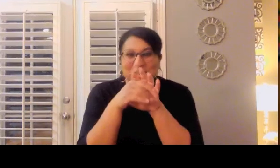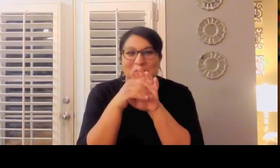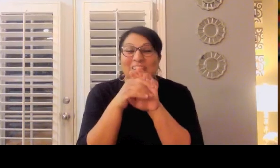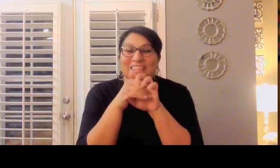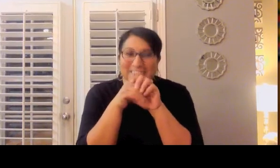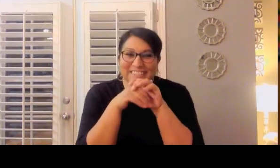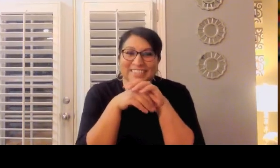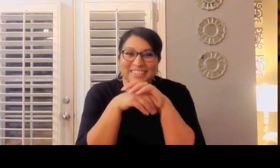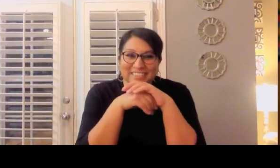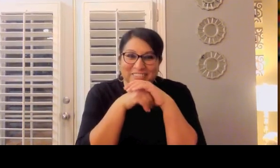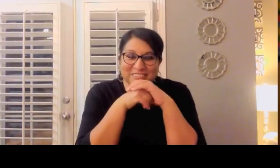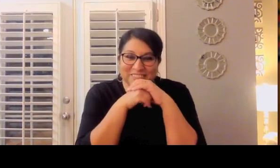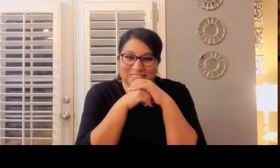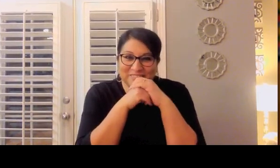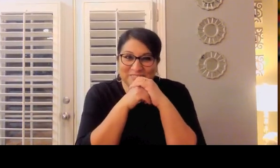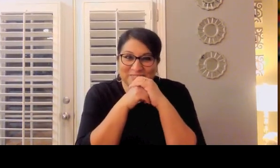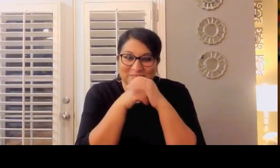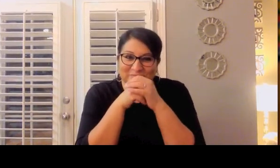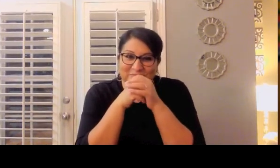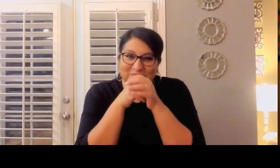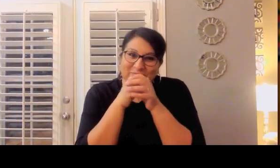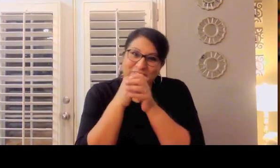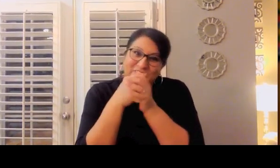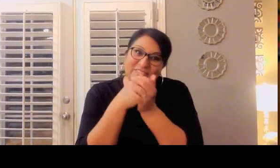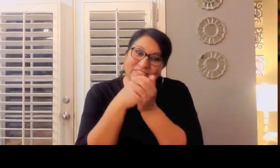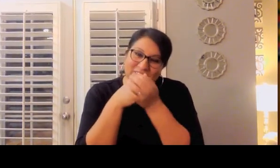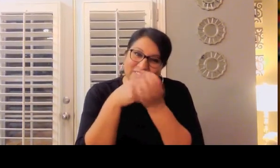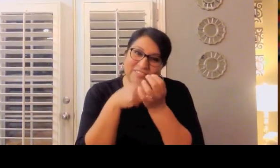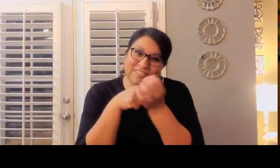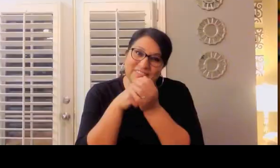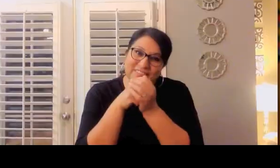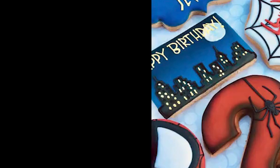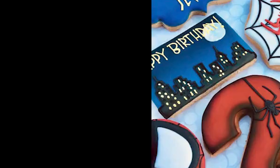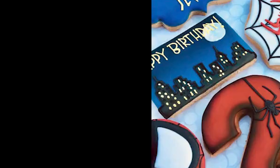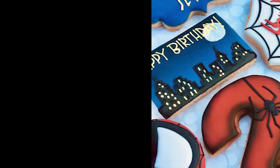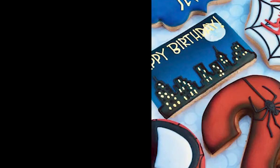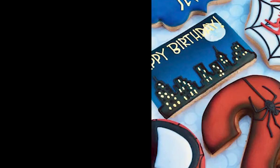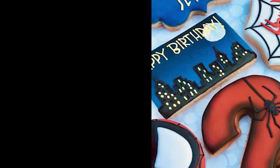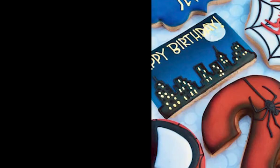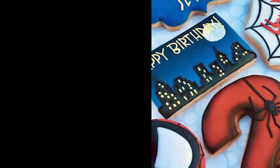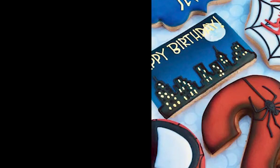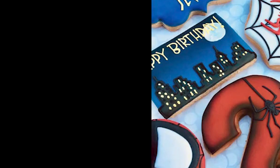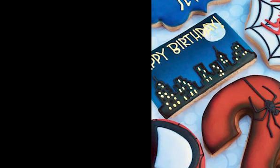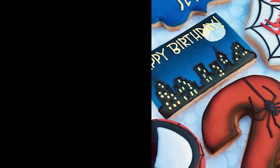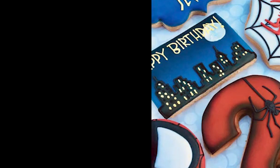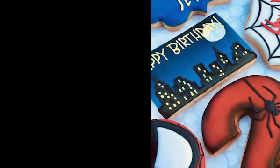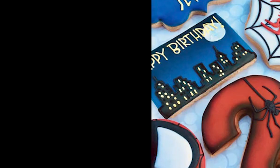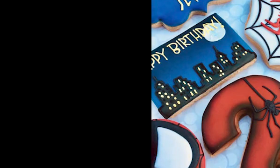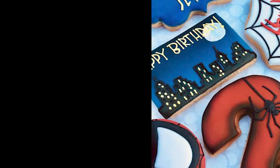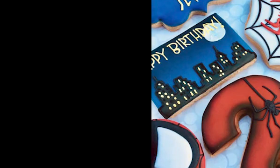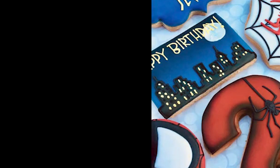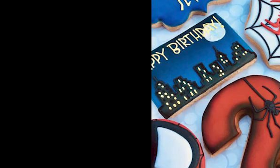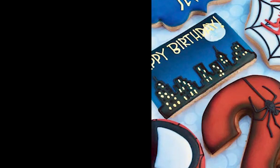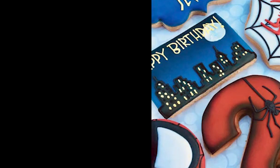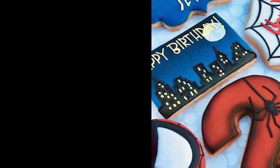And I honestly think all the cookies you've made for Ava or for Jeter, we probably still have one